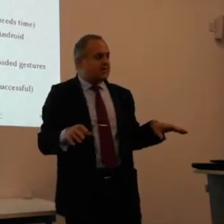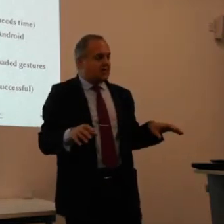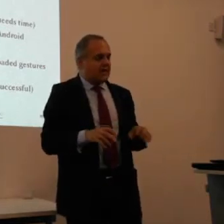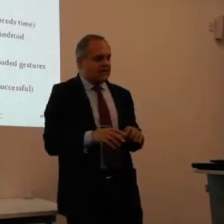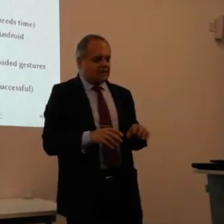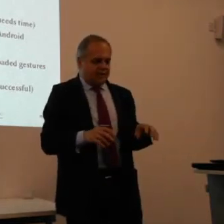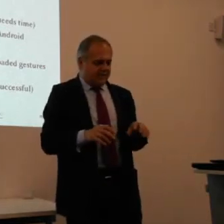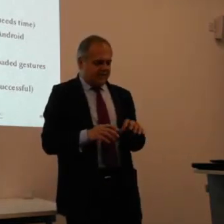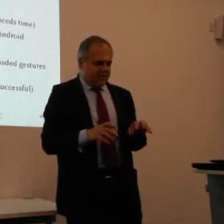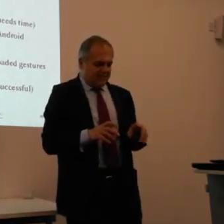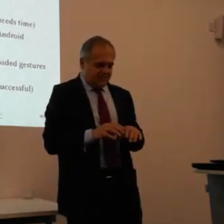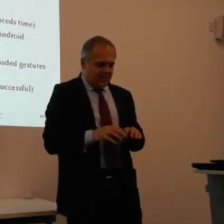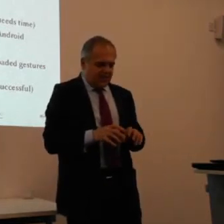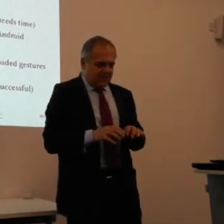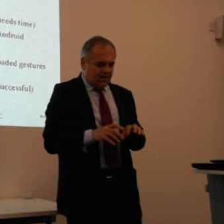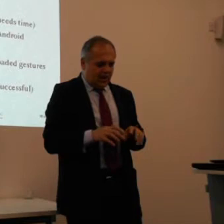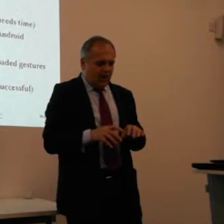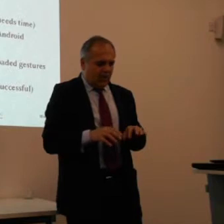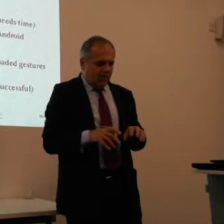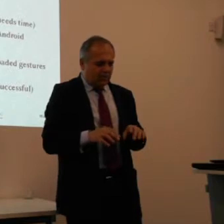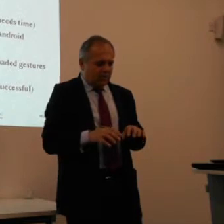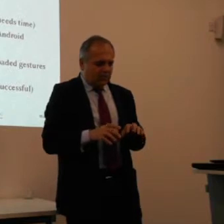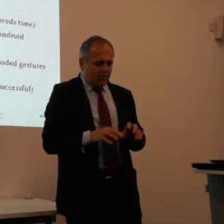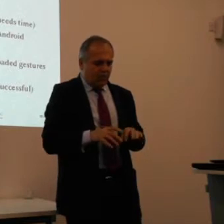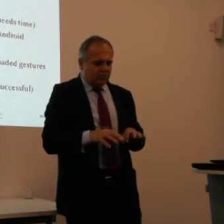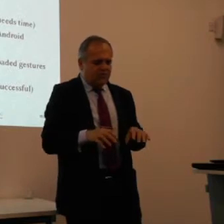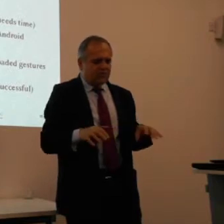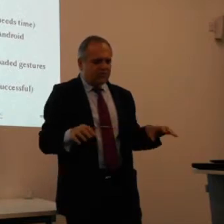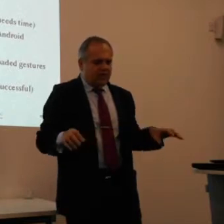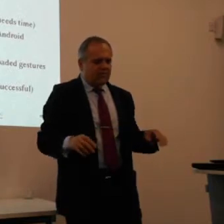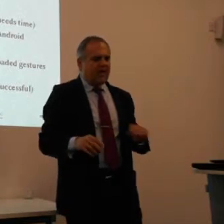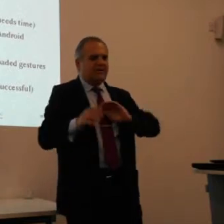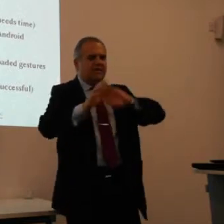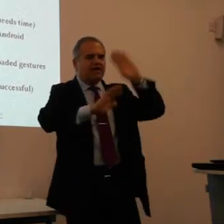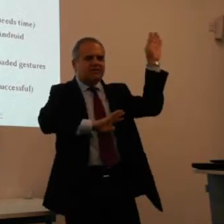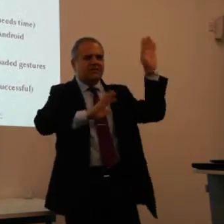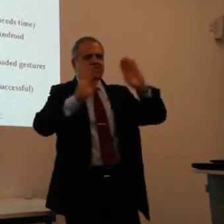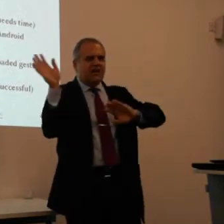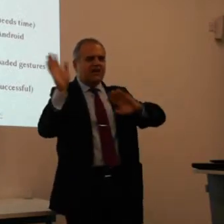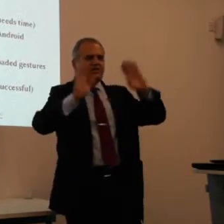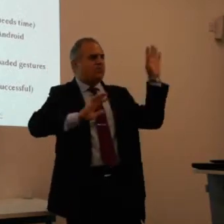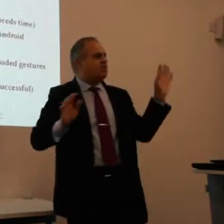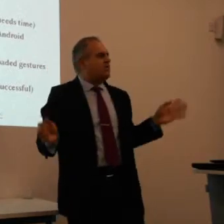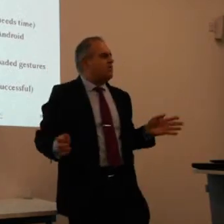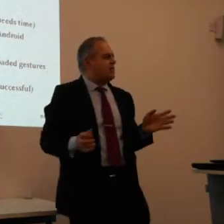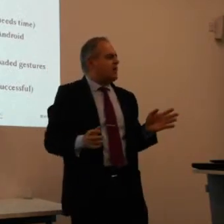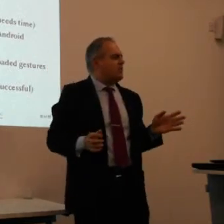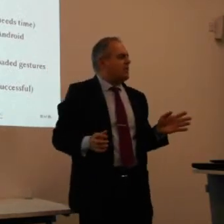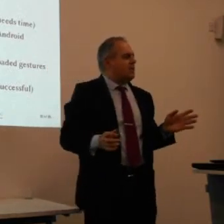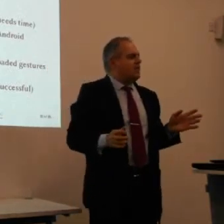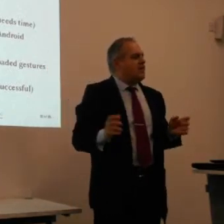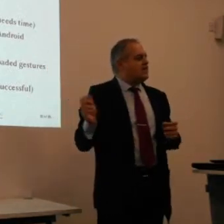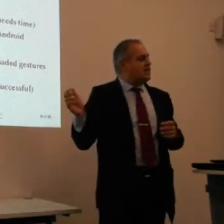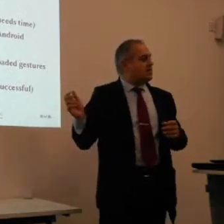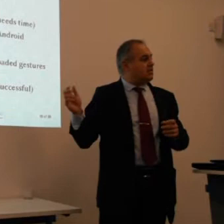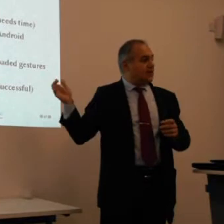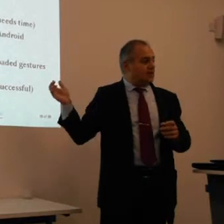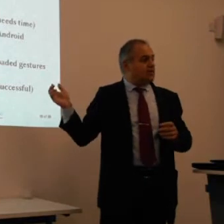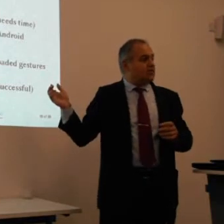the right the person says i want what is your name what then avatar signs what is your name easier technology